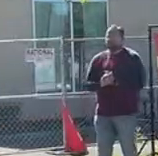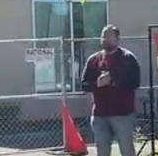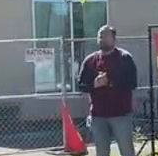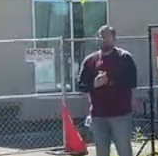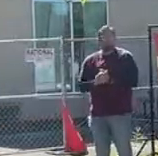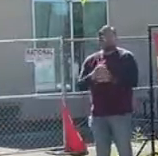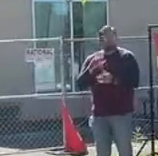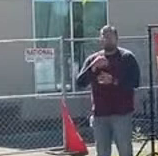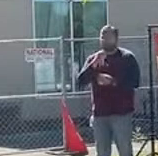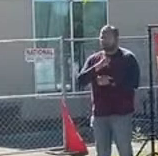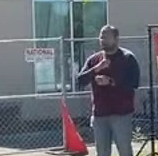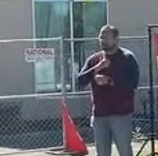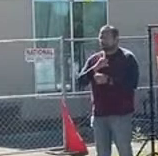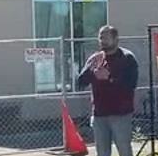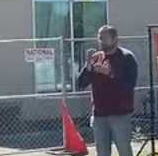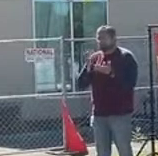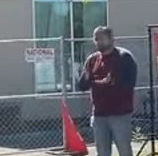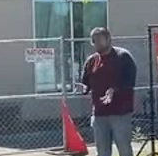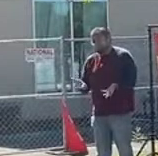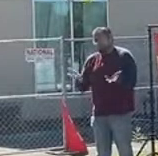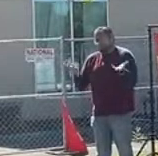Well, I'm sorry to let everybody down, but